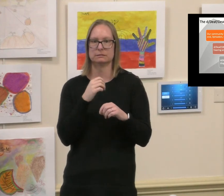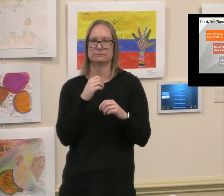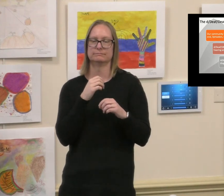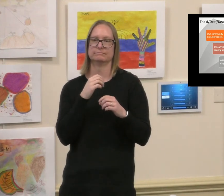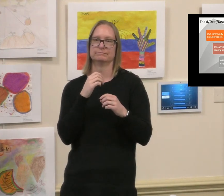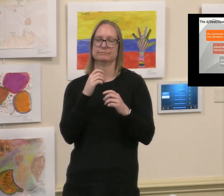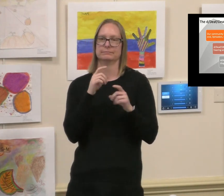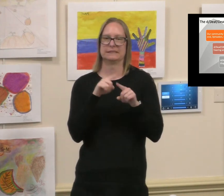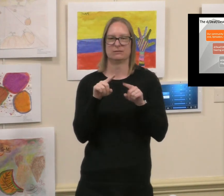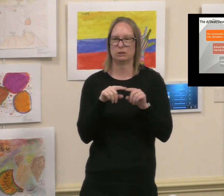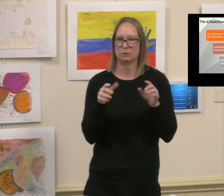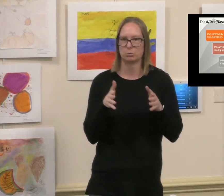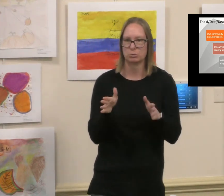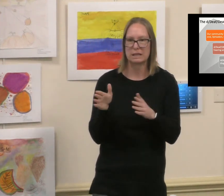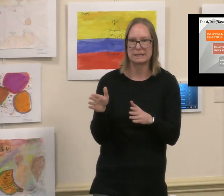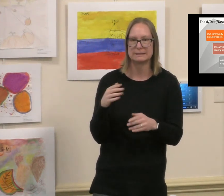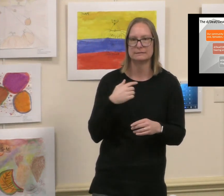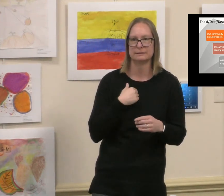being part of the deaf community on a daily basis.